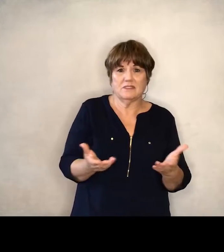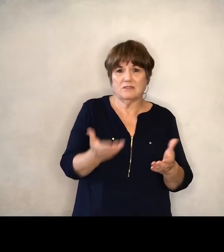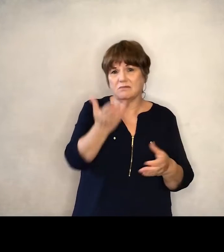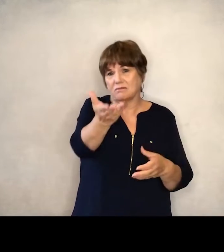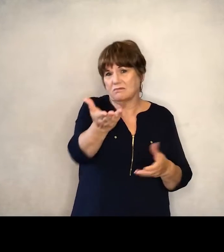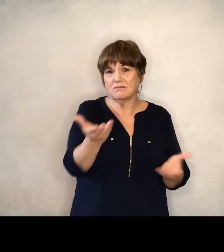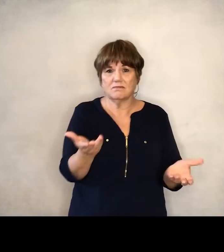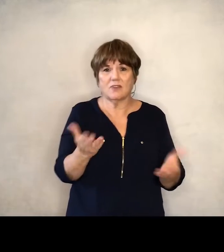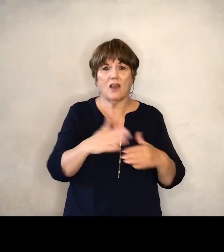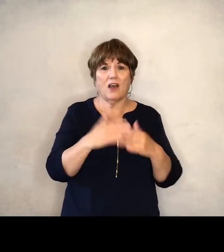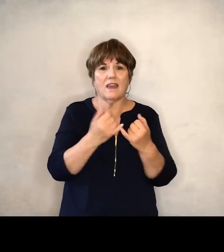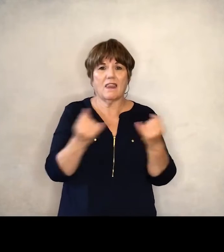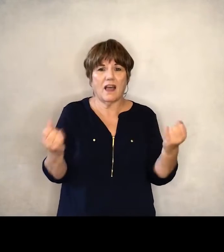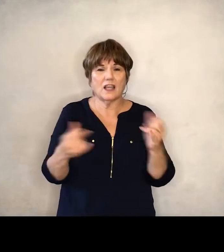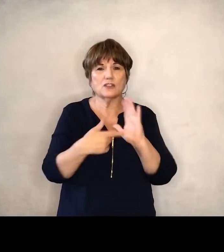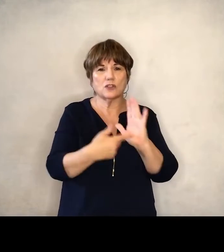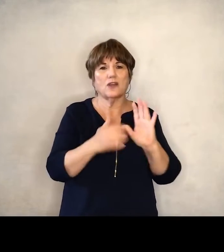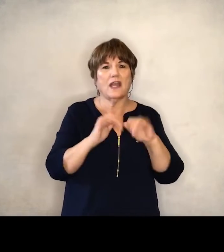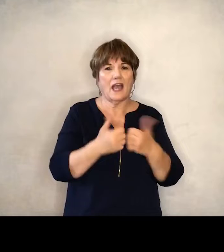online or by check.